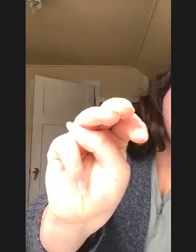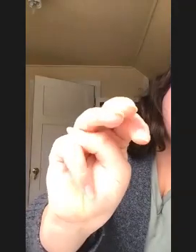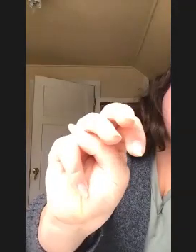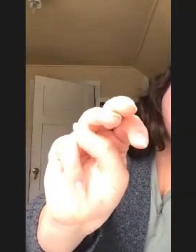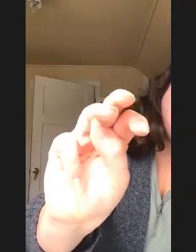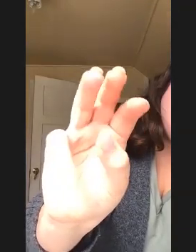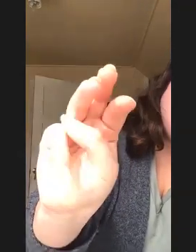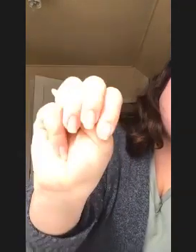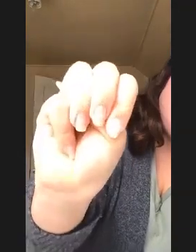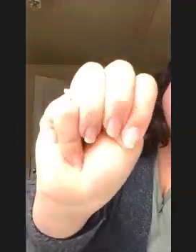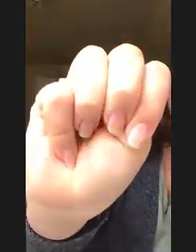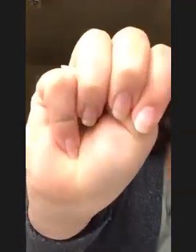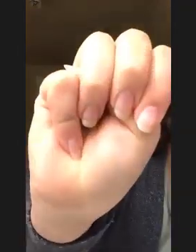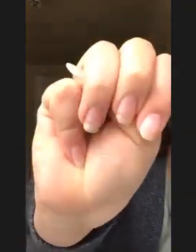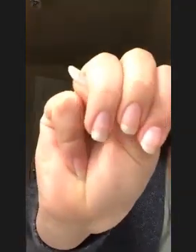it right by your pinky,